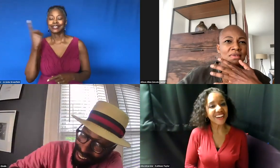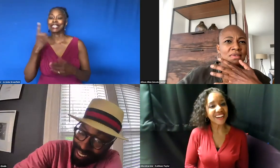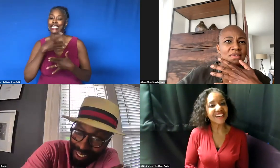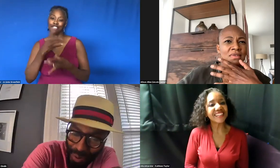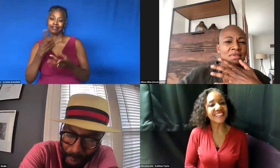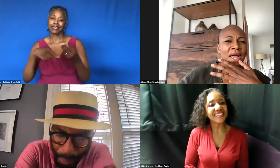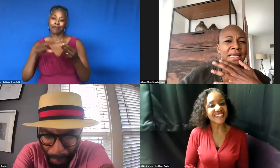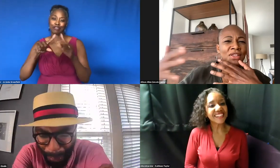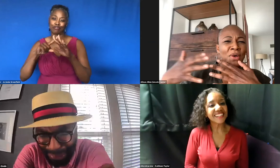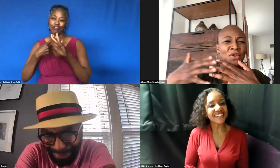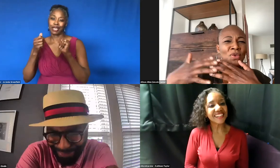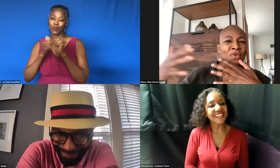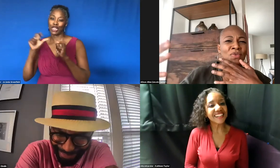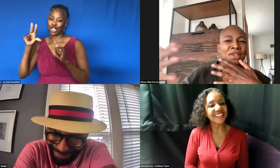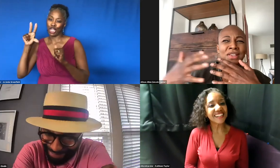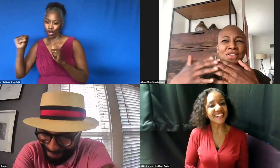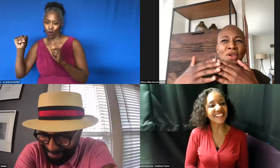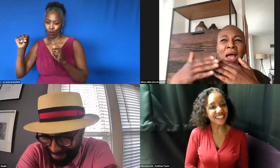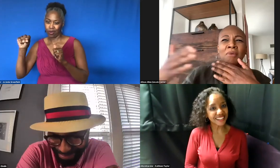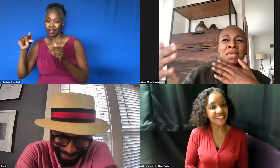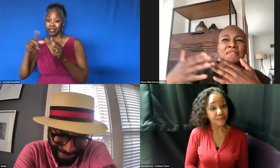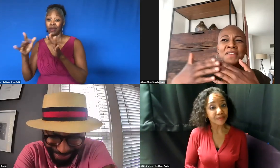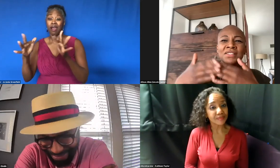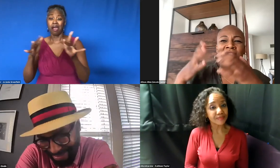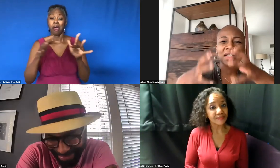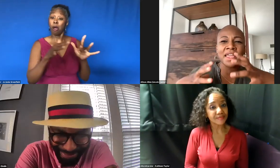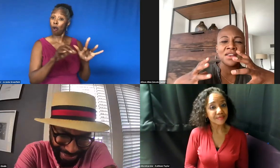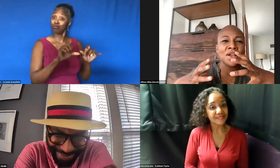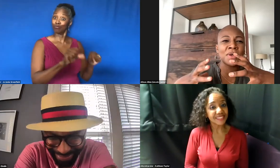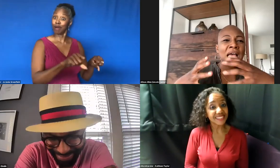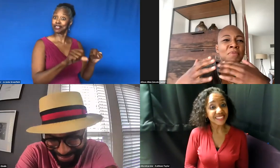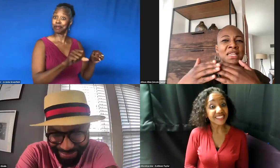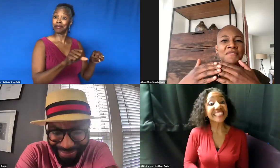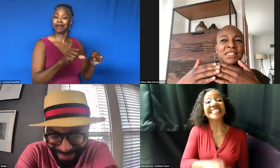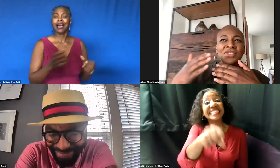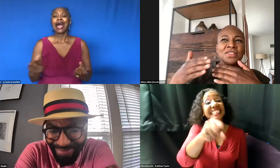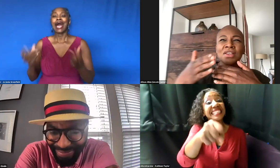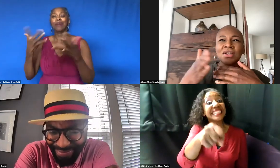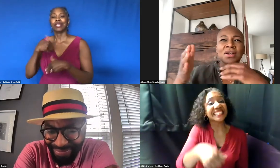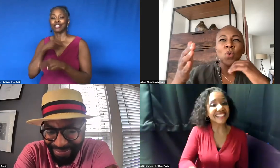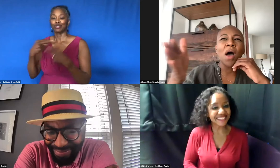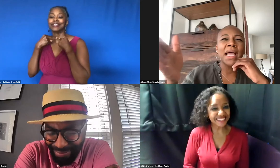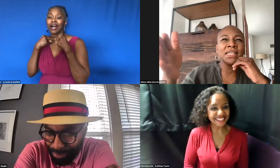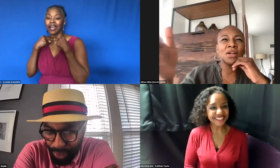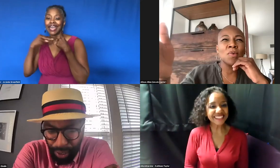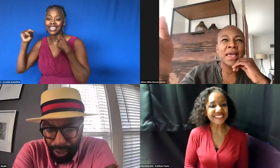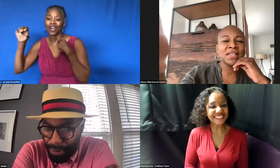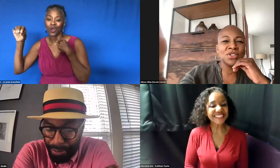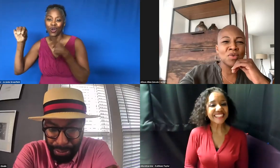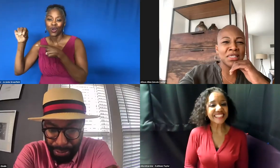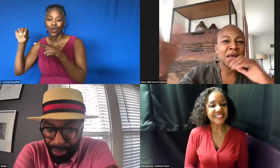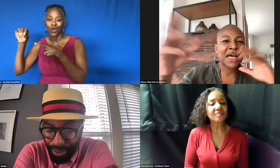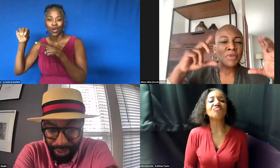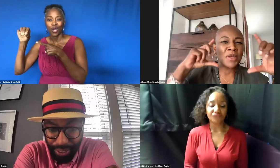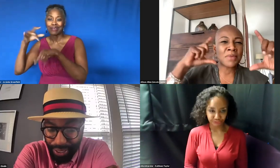Yes. Right, you know, how many of us just stay in no, and how many of us just wind our way